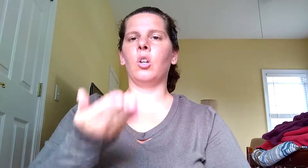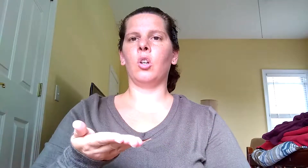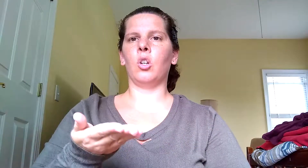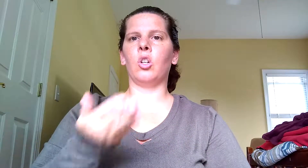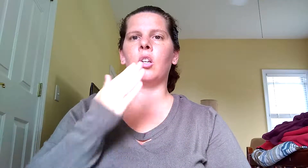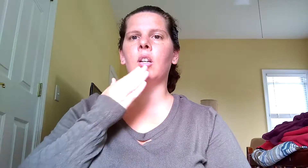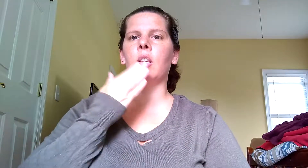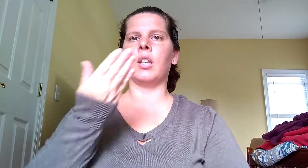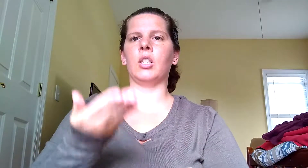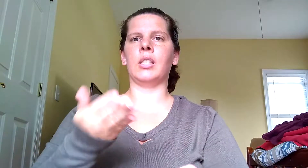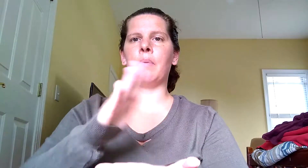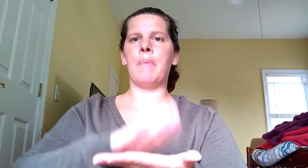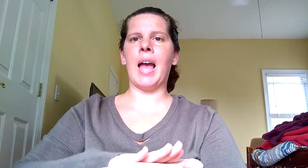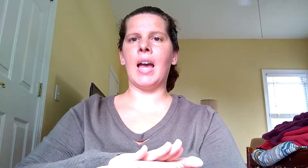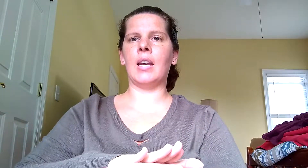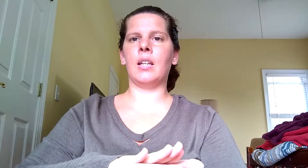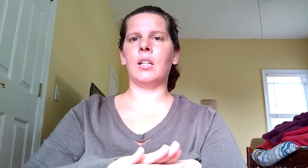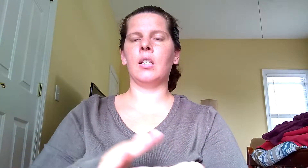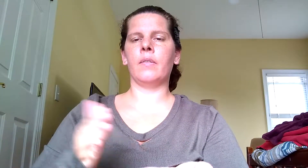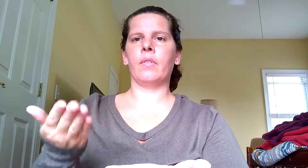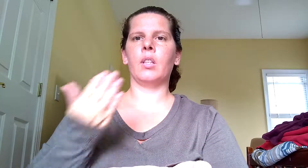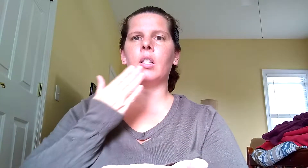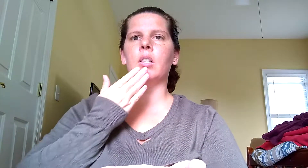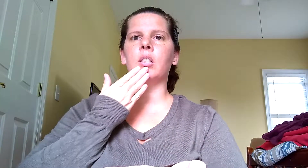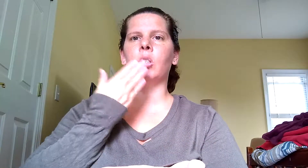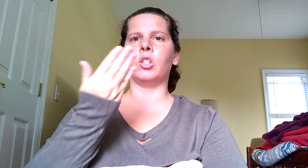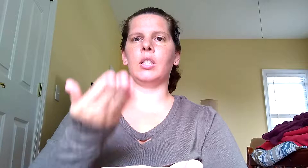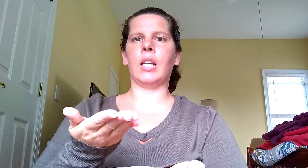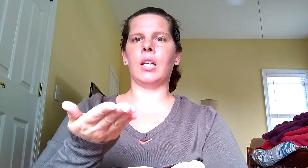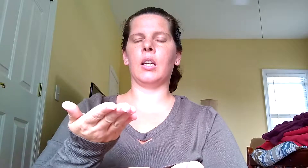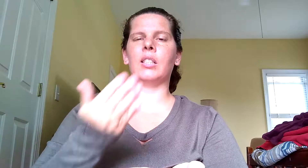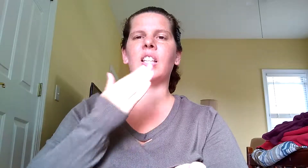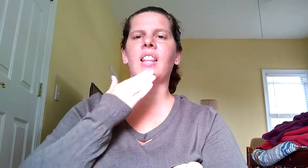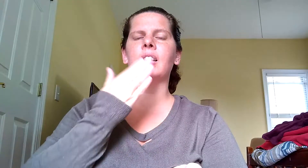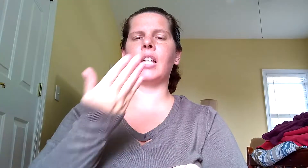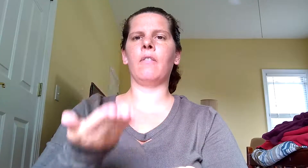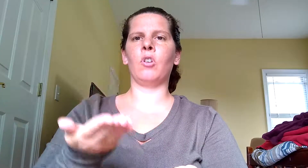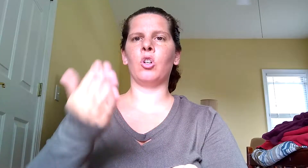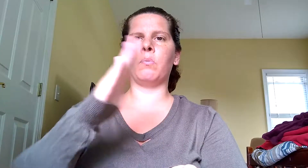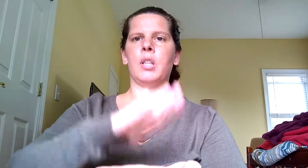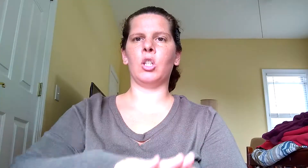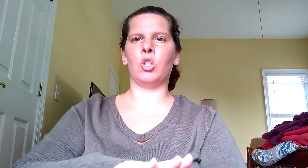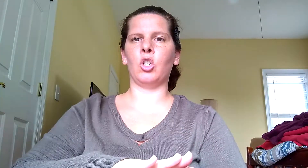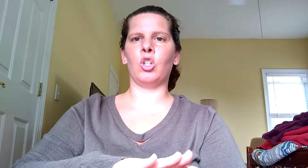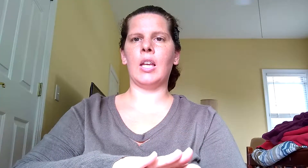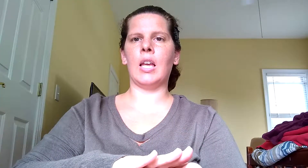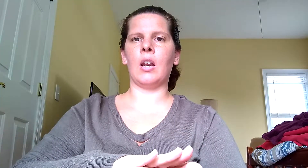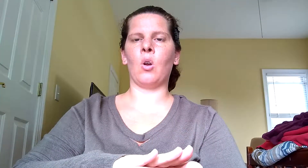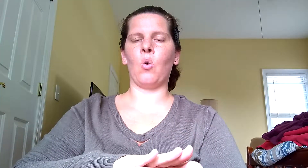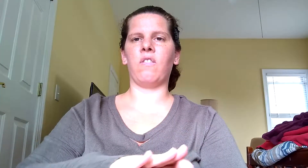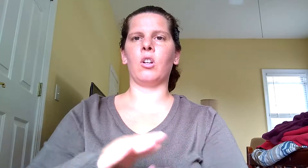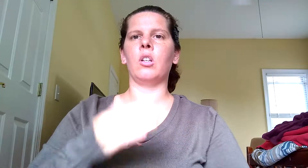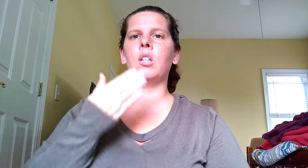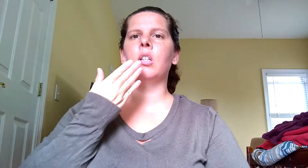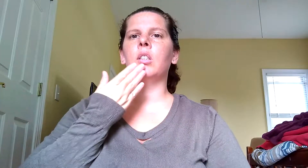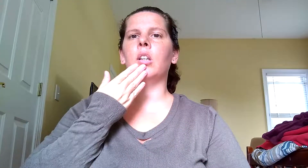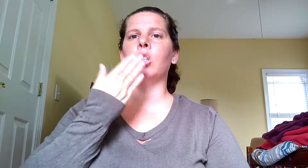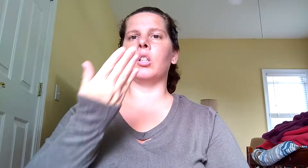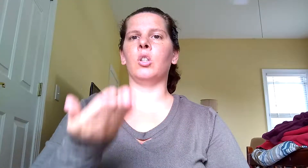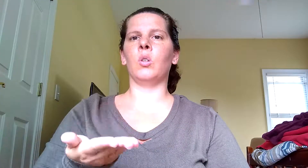or good. They could say bad. So just take a slightly sign for good, but then you turn your hand over. And you can do it